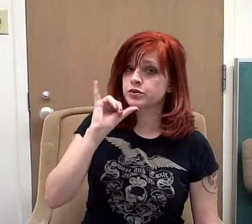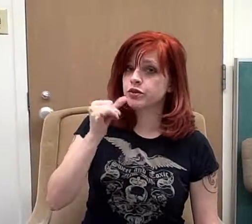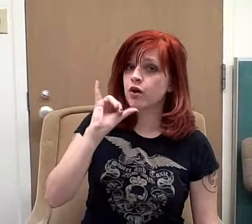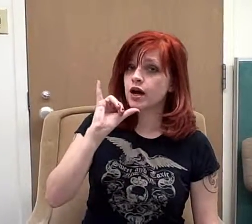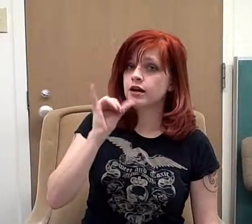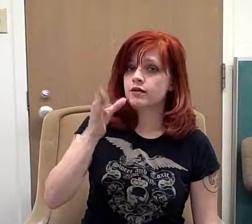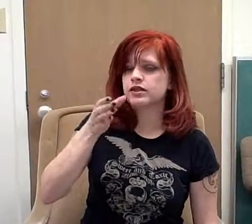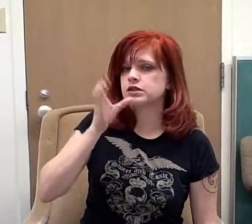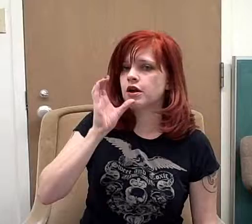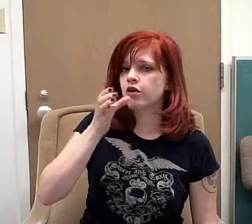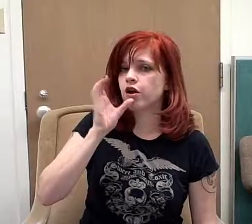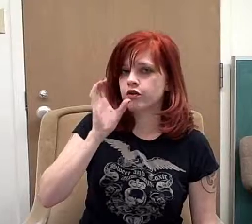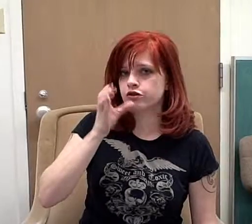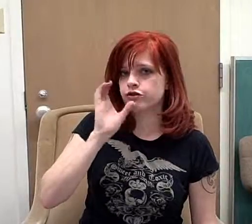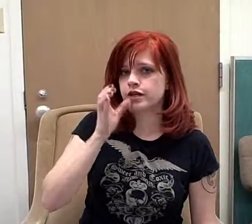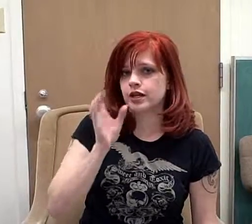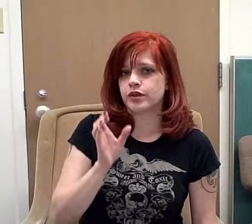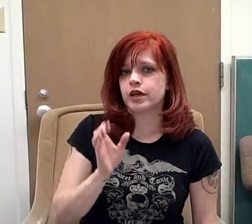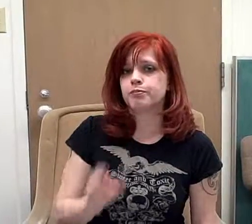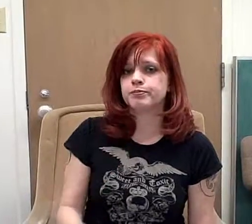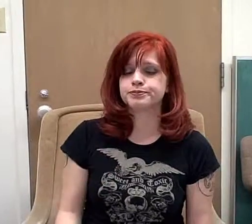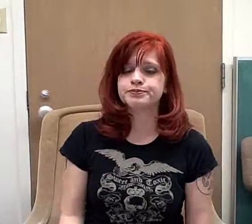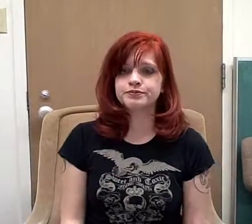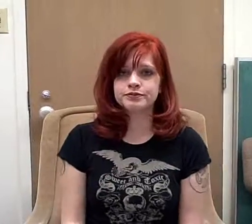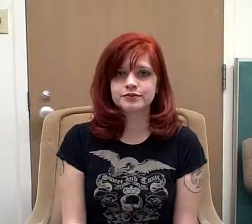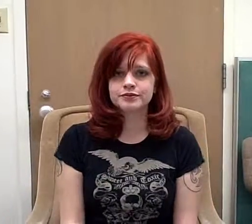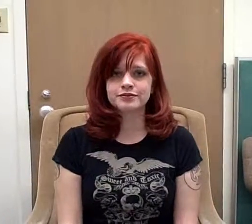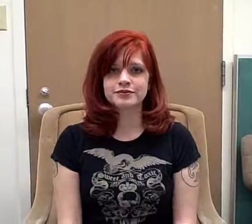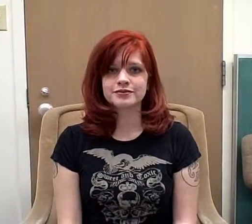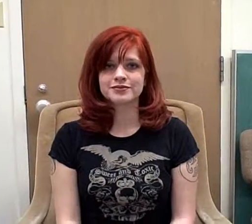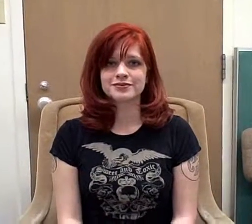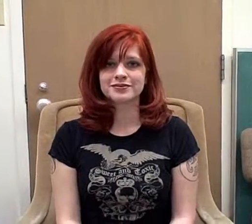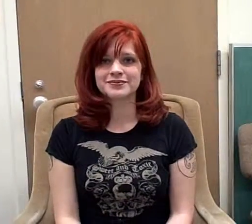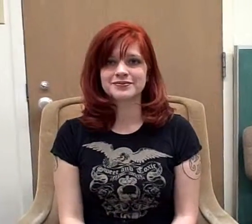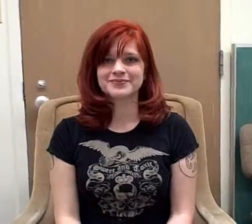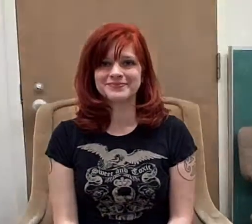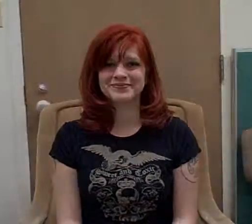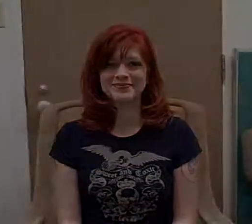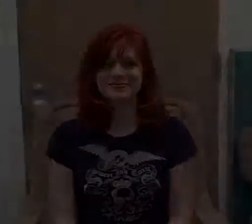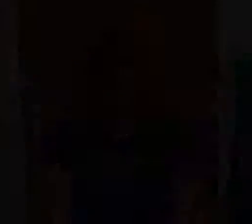a Y. It's non-alcoholic, you drink it like with a cup.